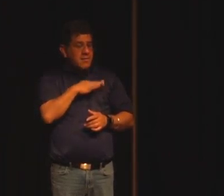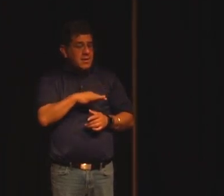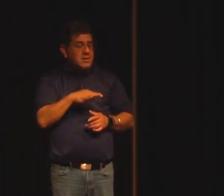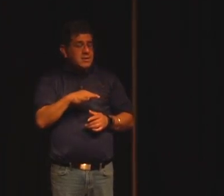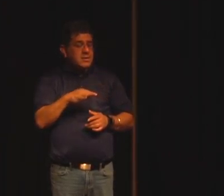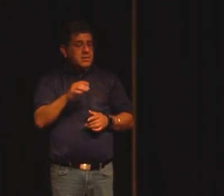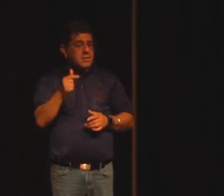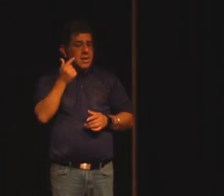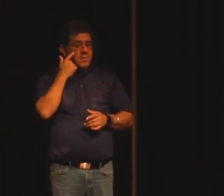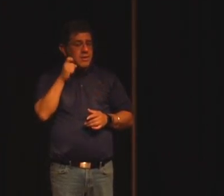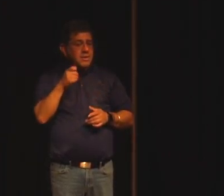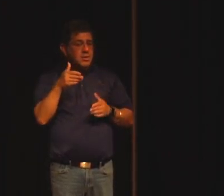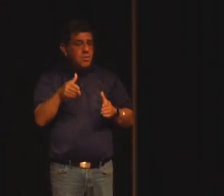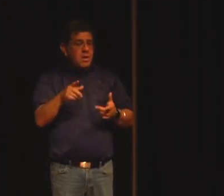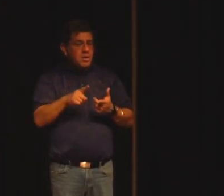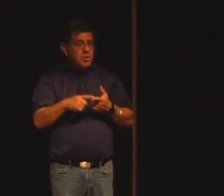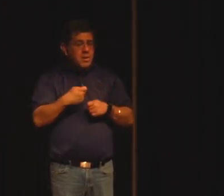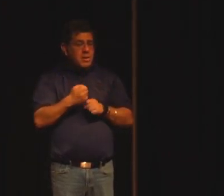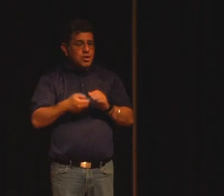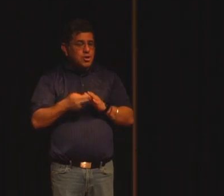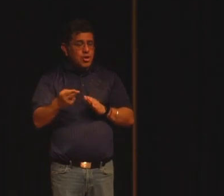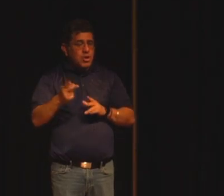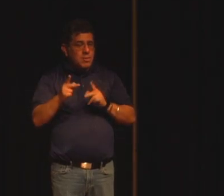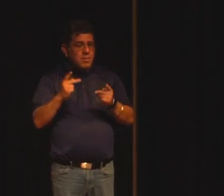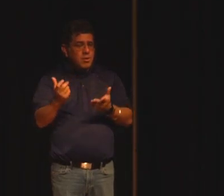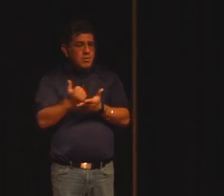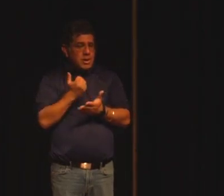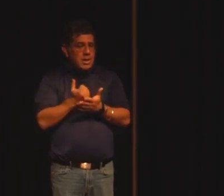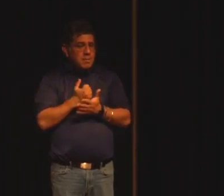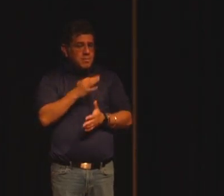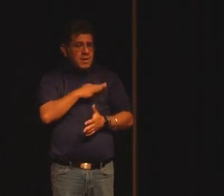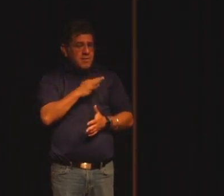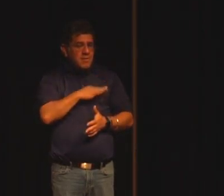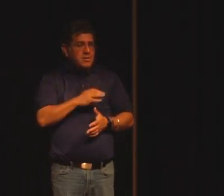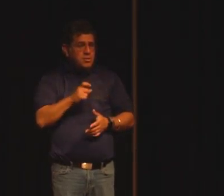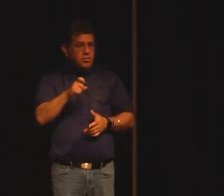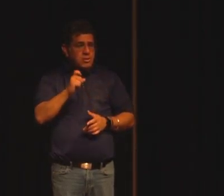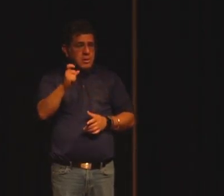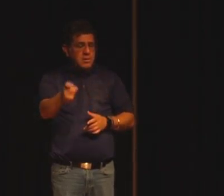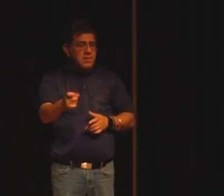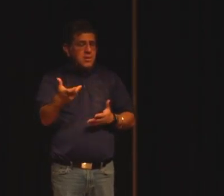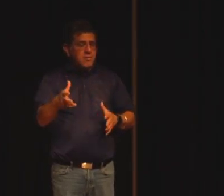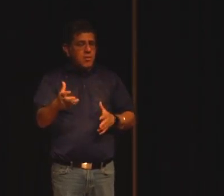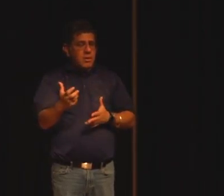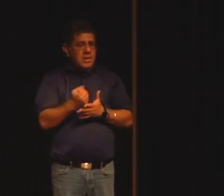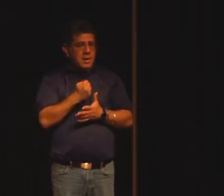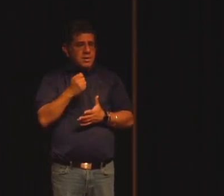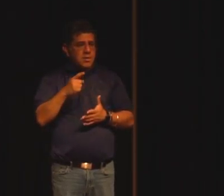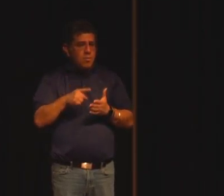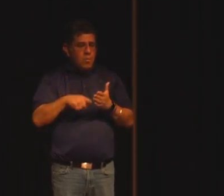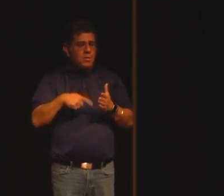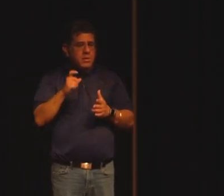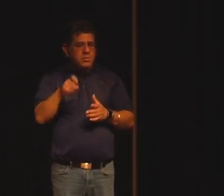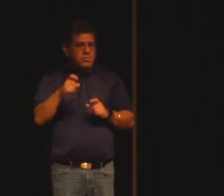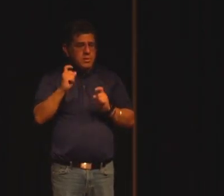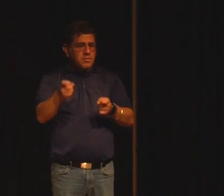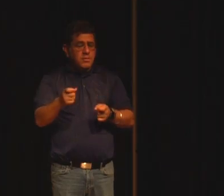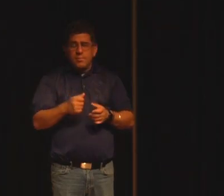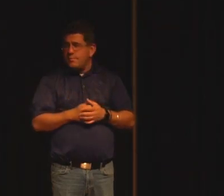And the government needs a way to make sure that the people who are claiming benefits deserve them and have already gotten what they're entitled to.